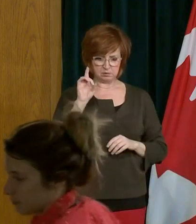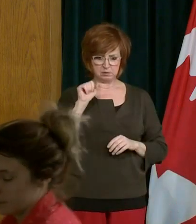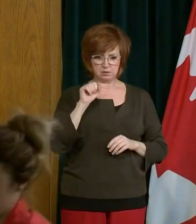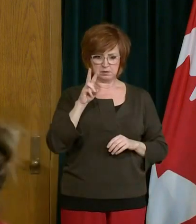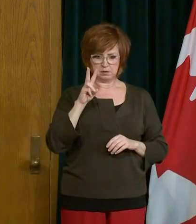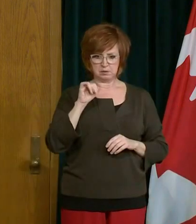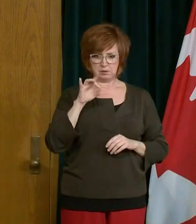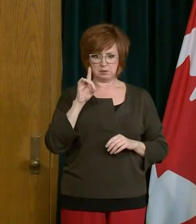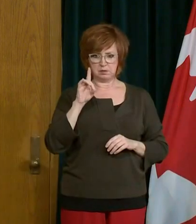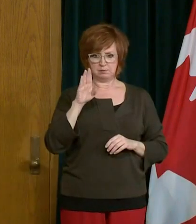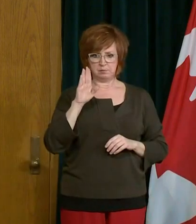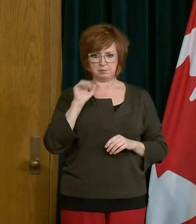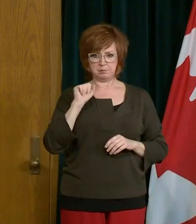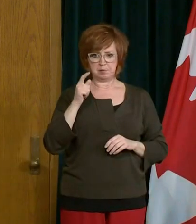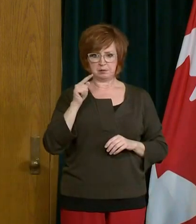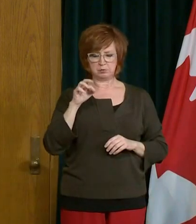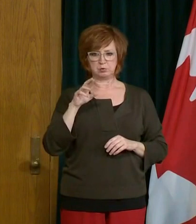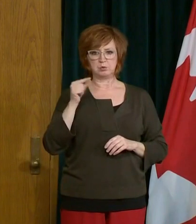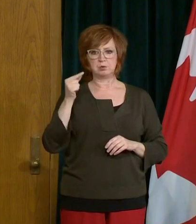with Global.